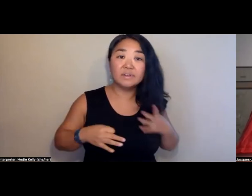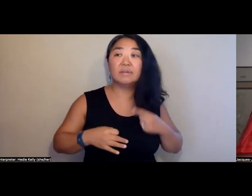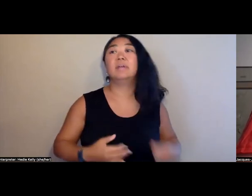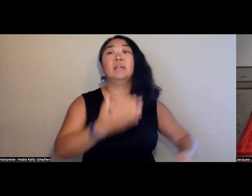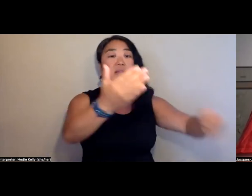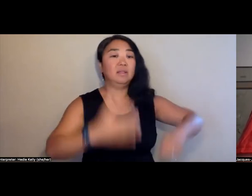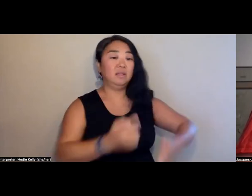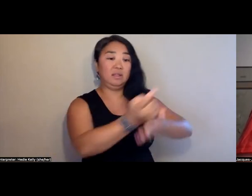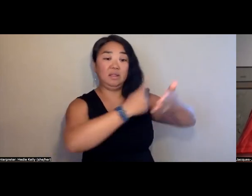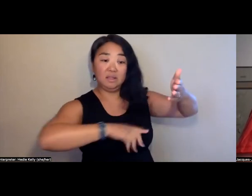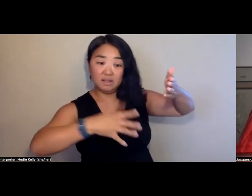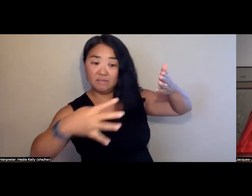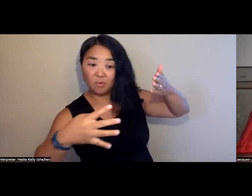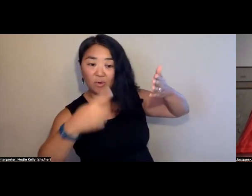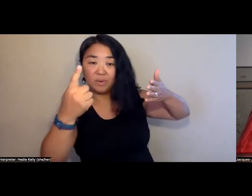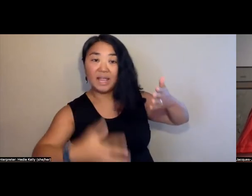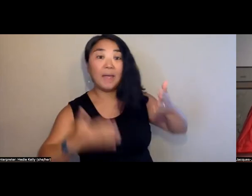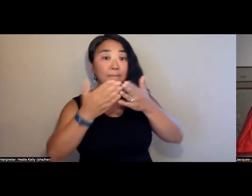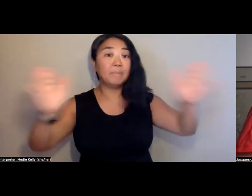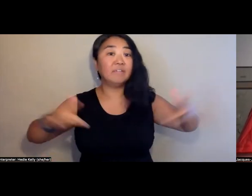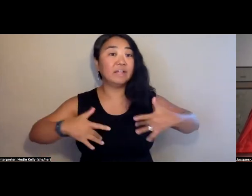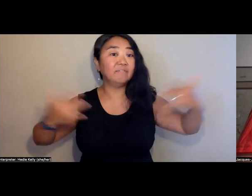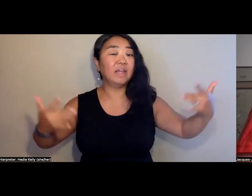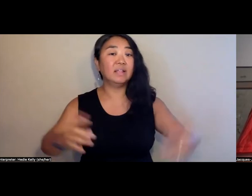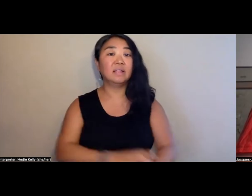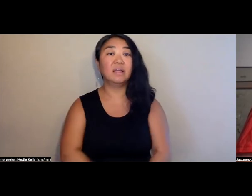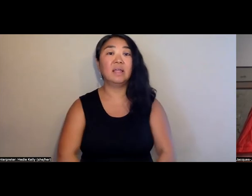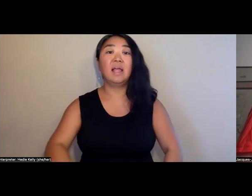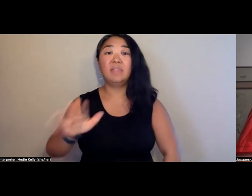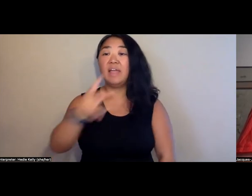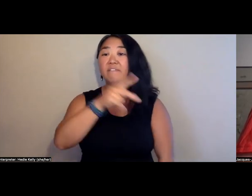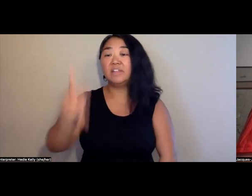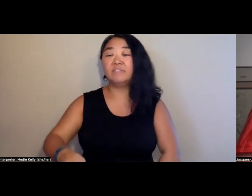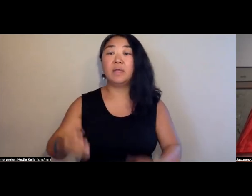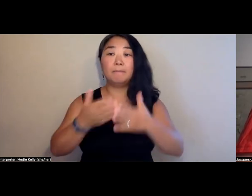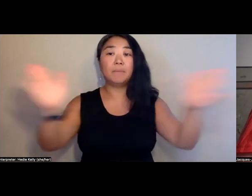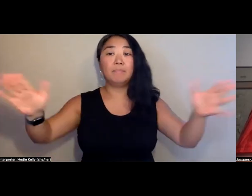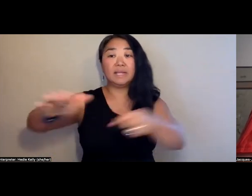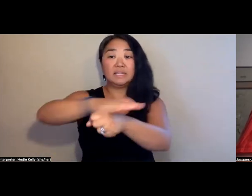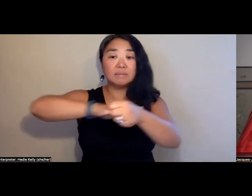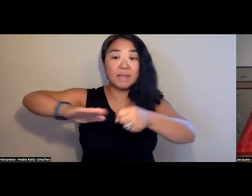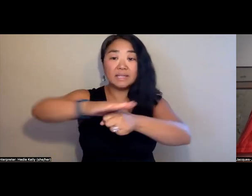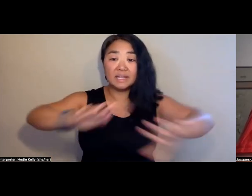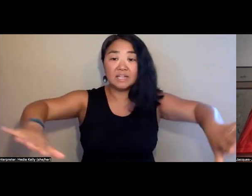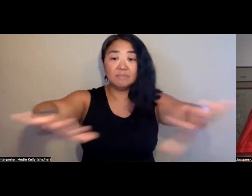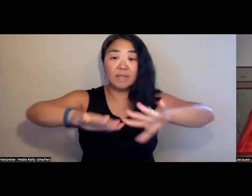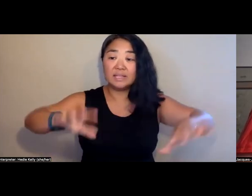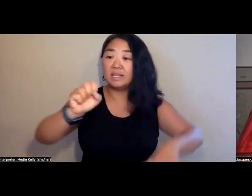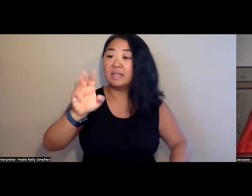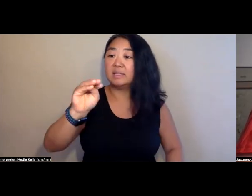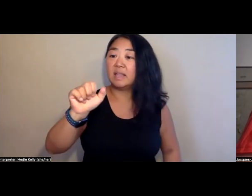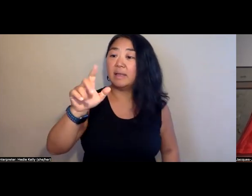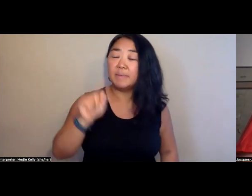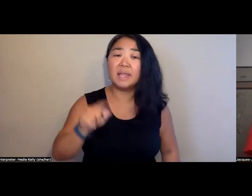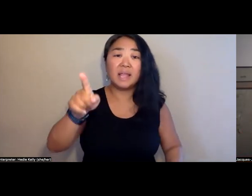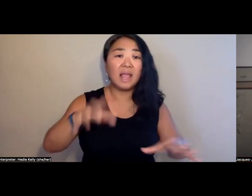public event. The Philadelphia Public Spaces Summit is being organized by the Fairmount Park Conservancy. I'll